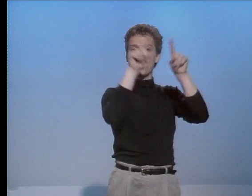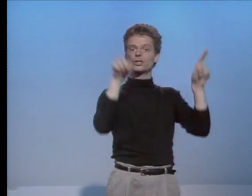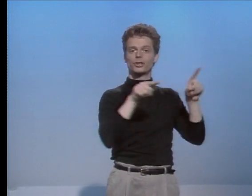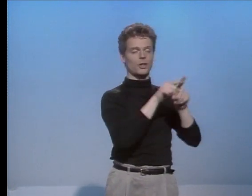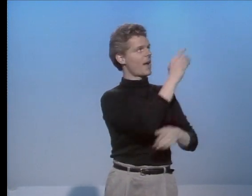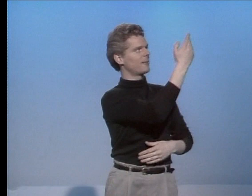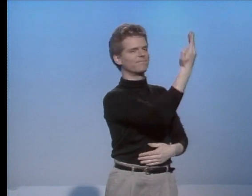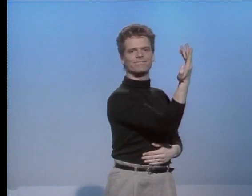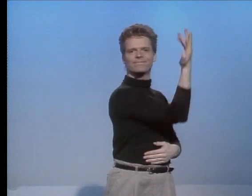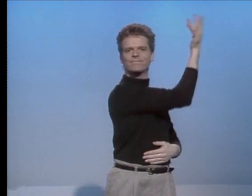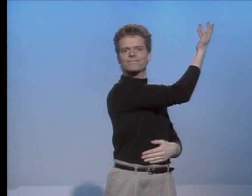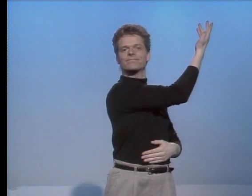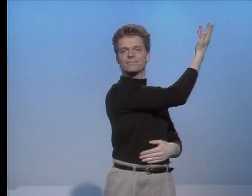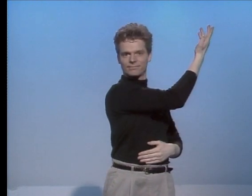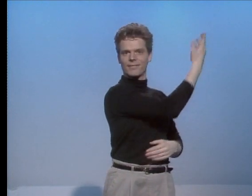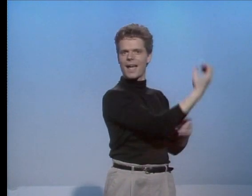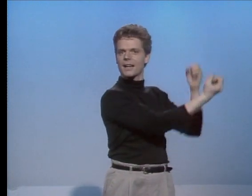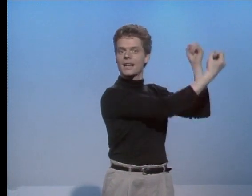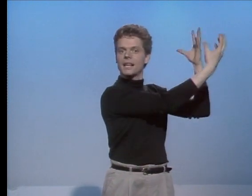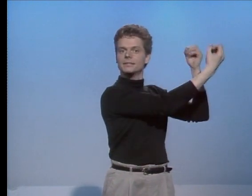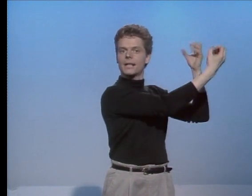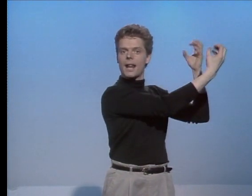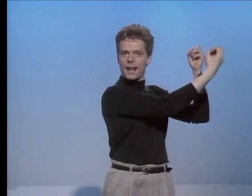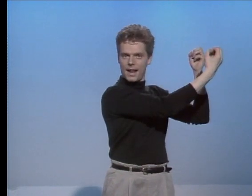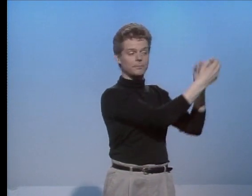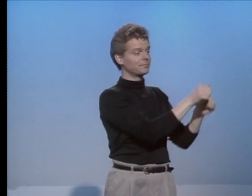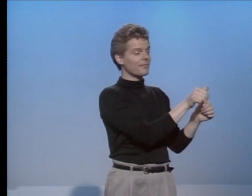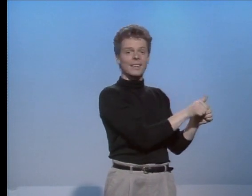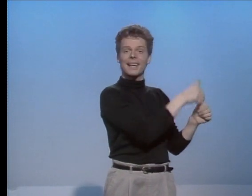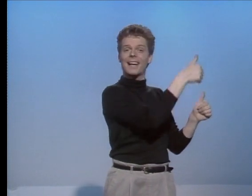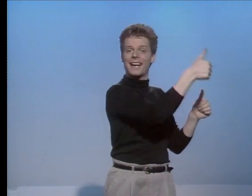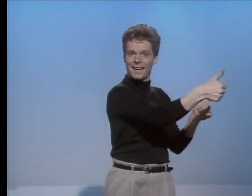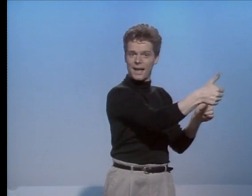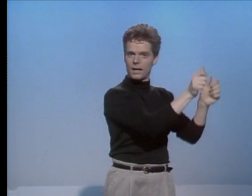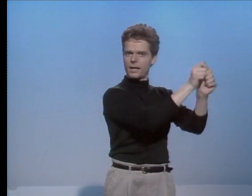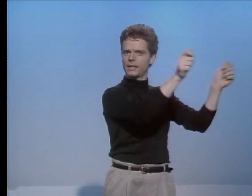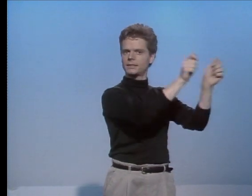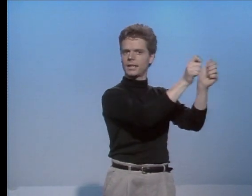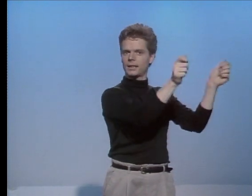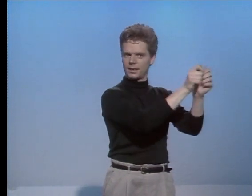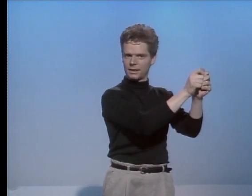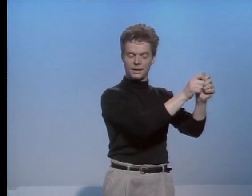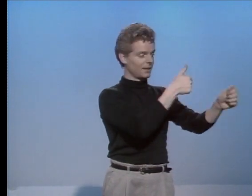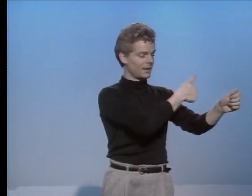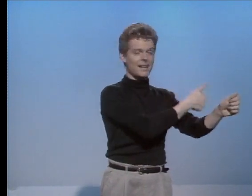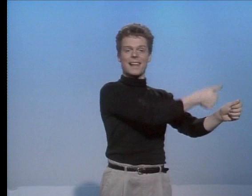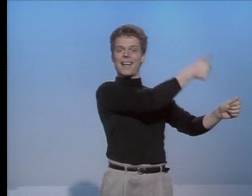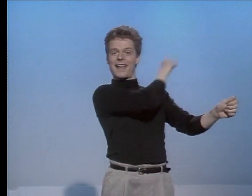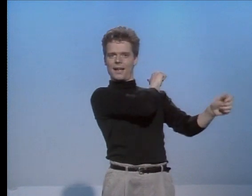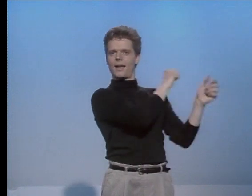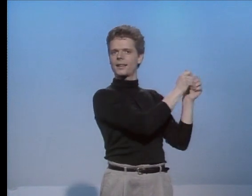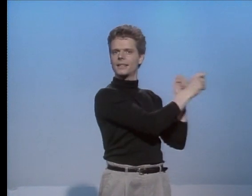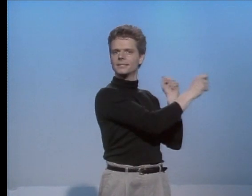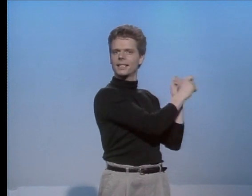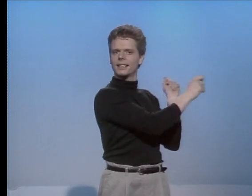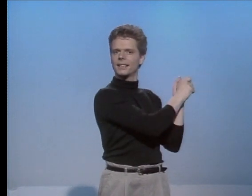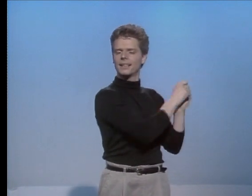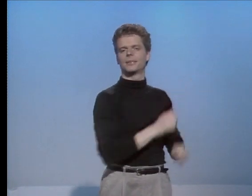on the wall above the mantelpiece, and 2 candles on the wall. To the right of the fireplace, there are curtains, and behind Scrooge, there's another set of